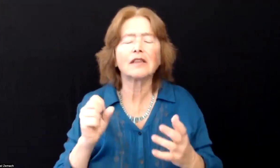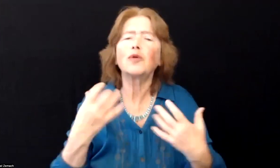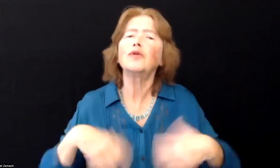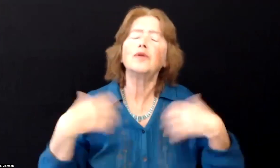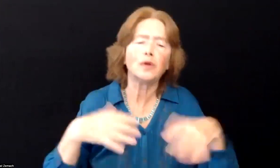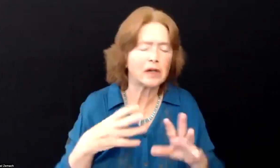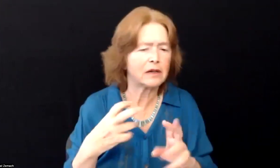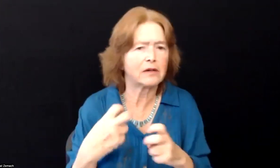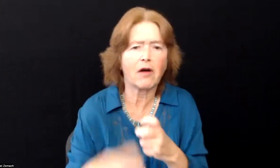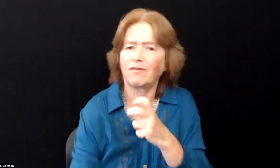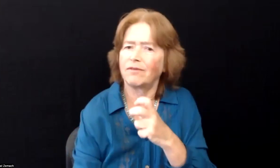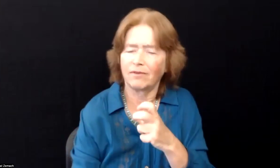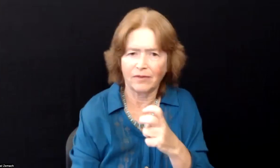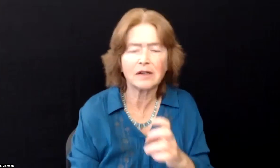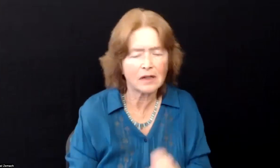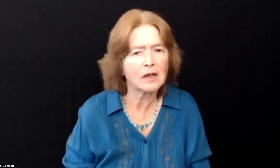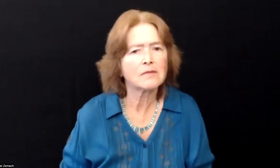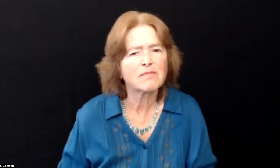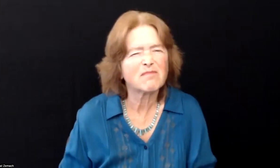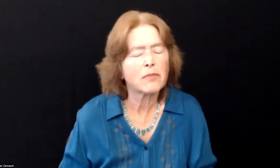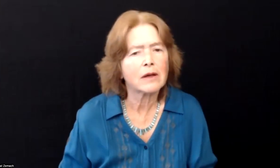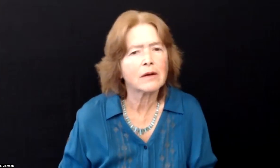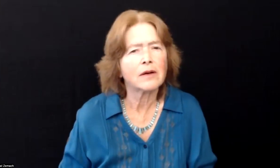on that. It was really tough.